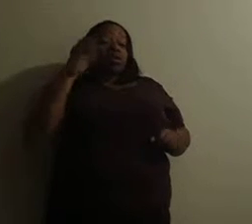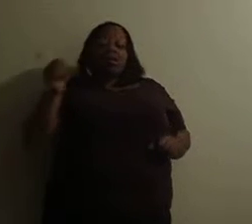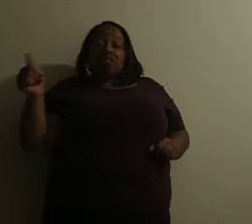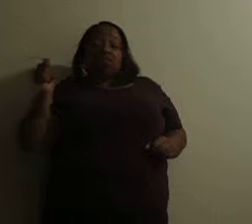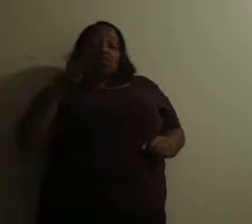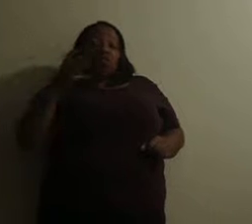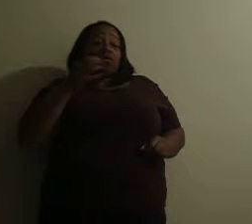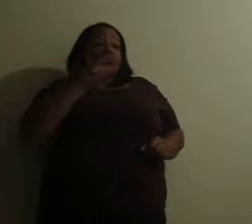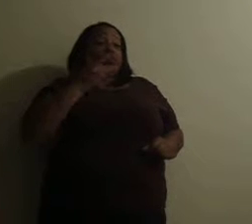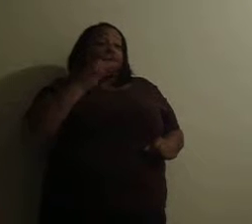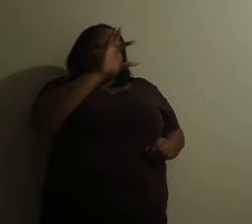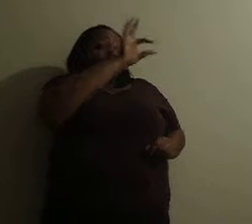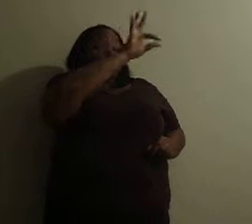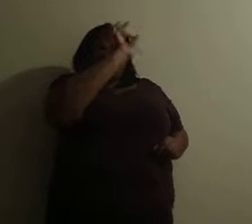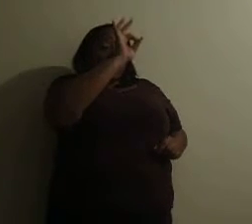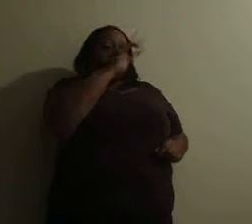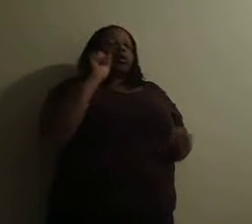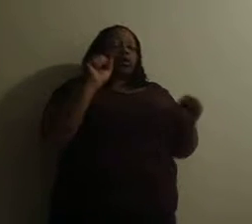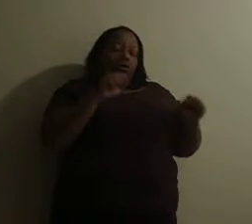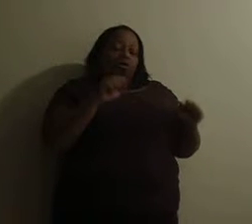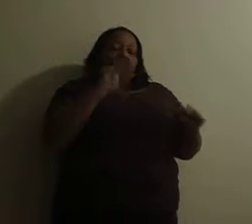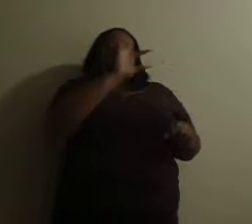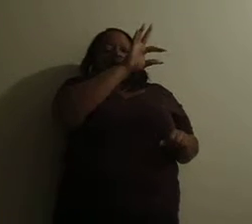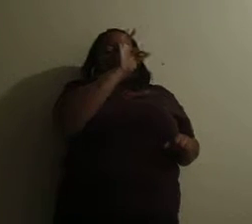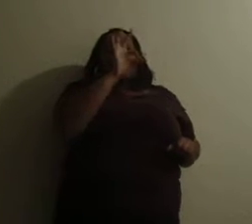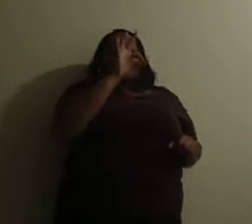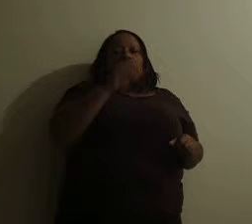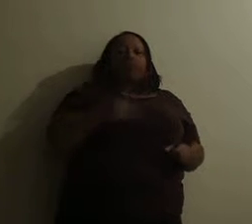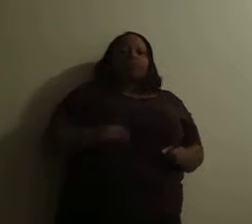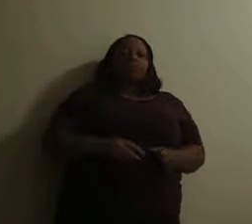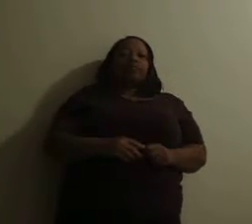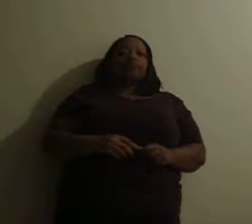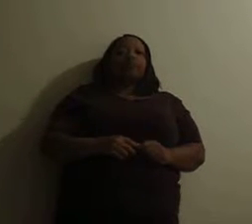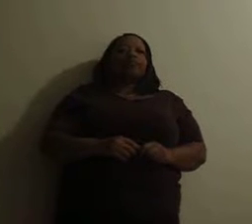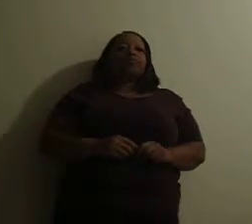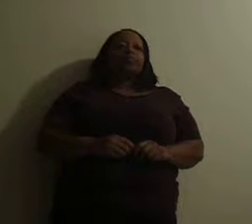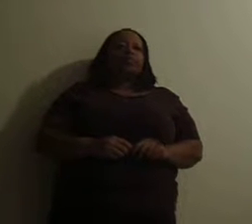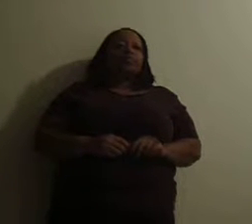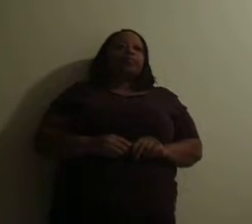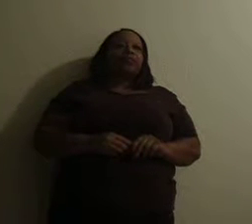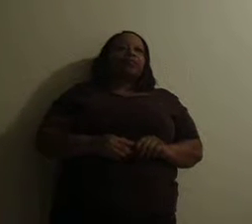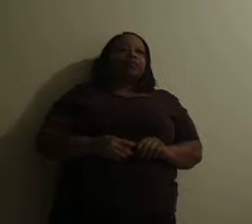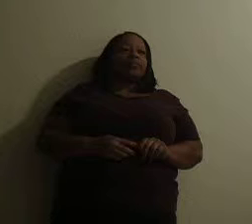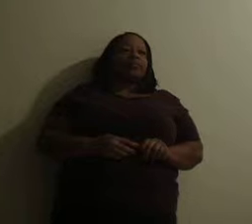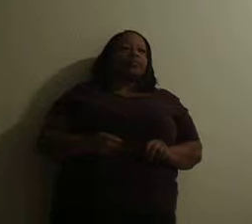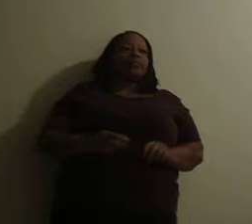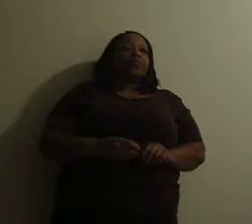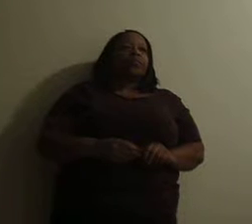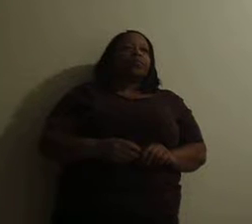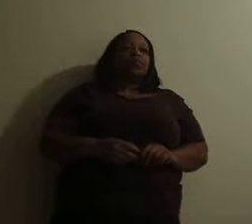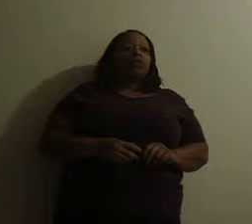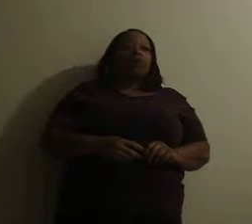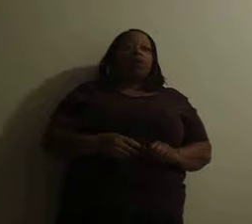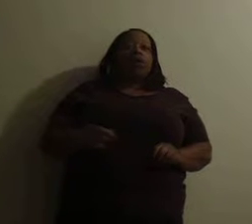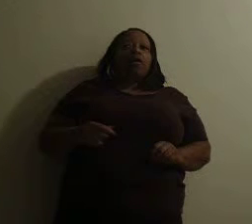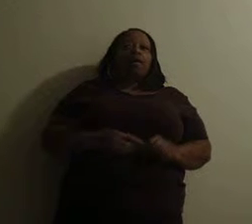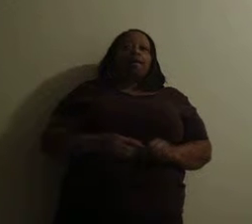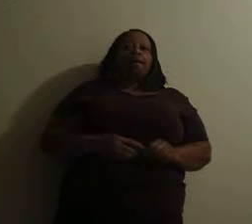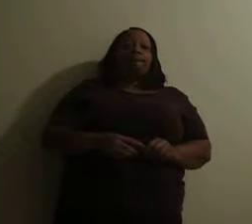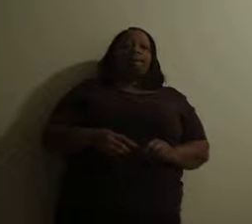So students come in, they write the name of the article, the main idea, whatnot, on the board, and then everyone browses around